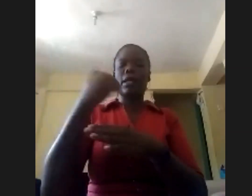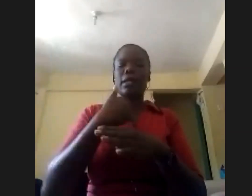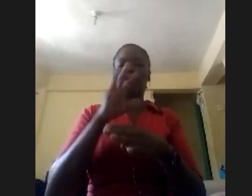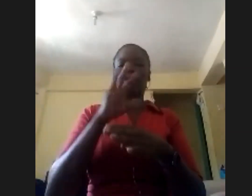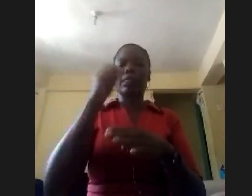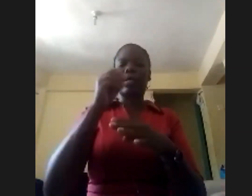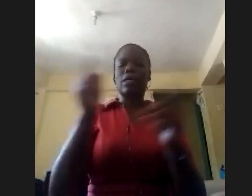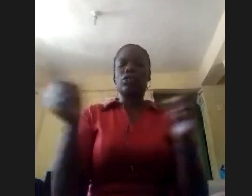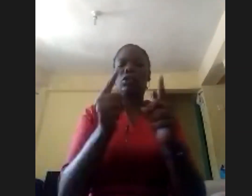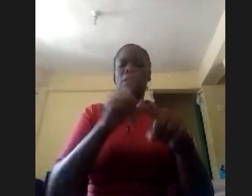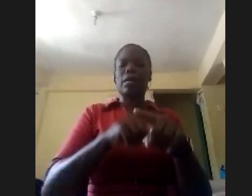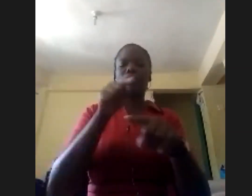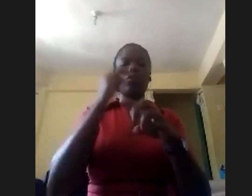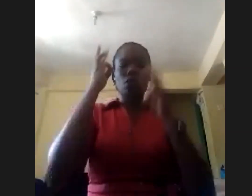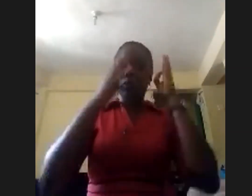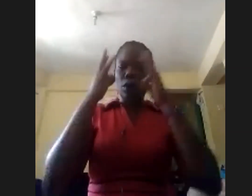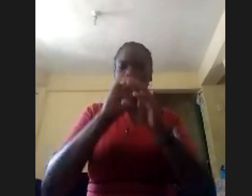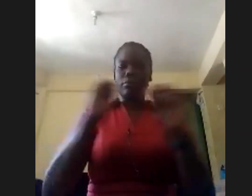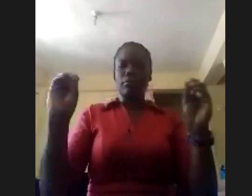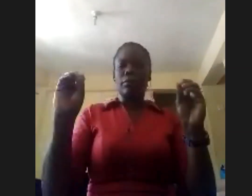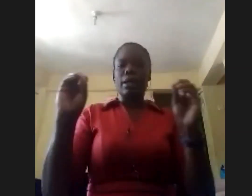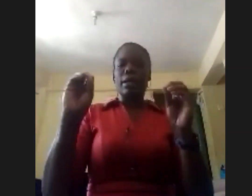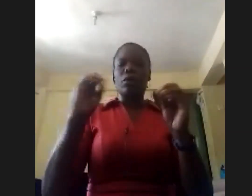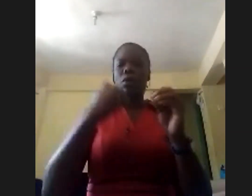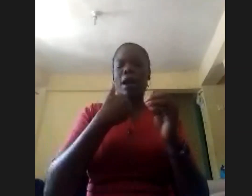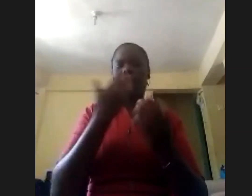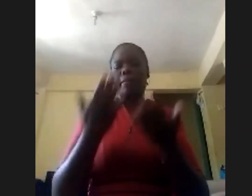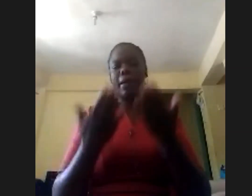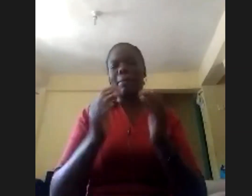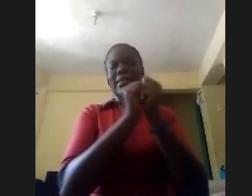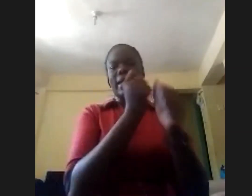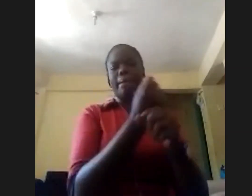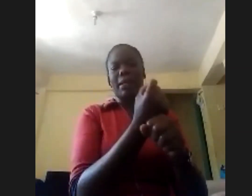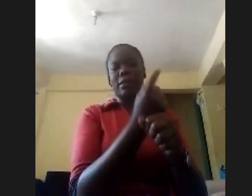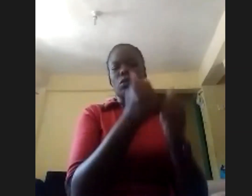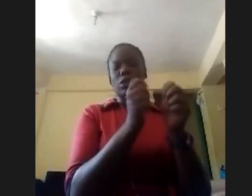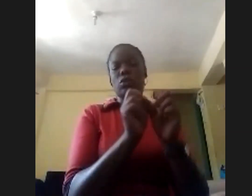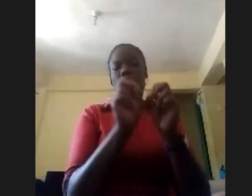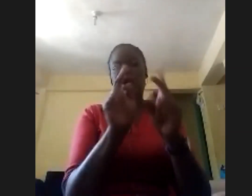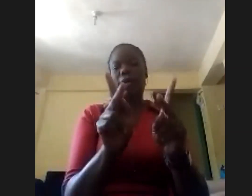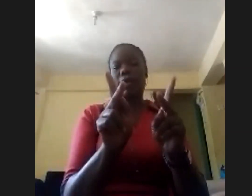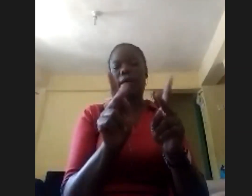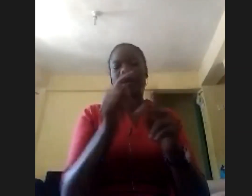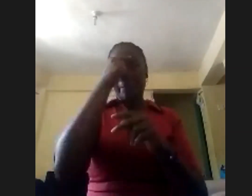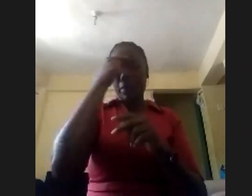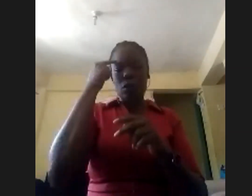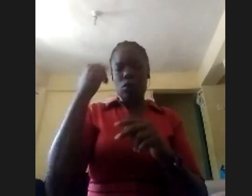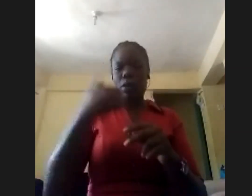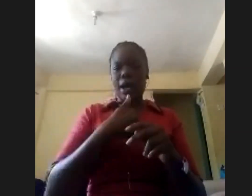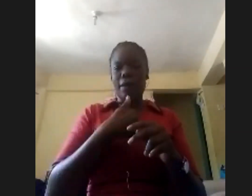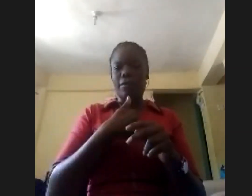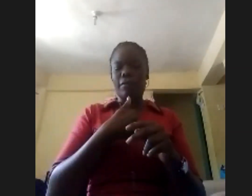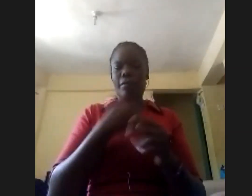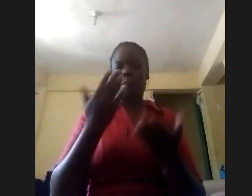but don't Sure. worry, you still Mm. have let's say 10 minutes, and which is okay. Okay. Don't start Yeah. because we have. Let me just say that we're